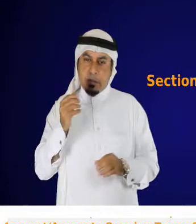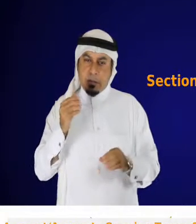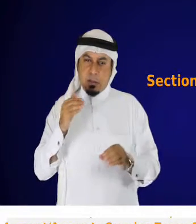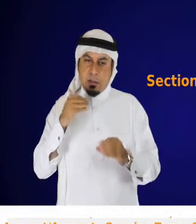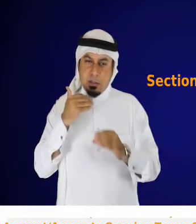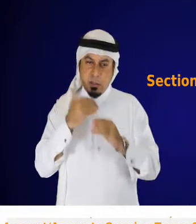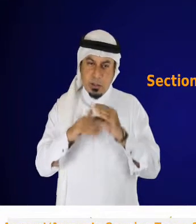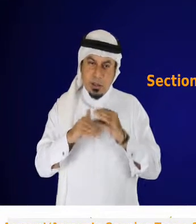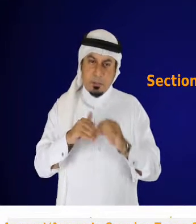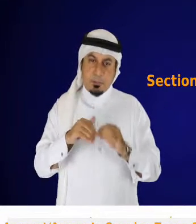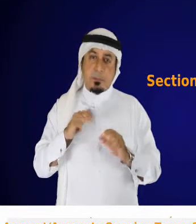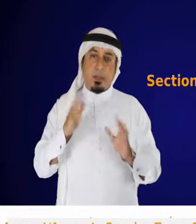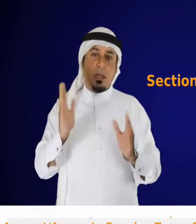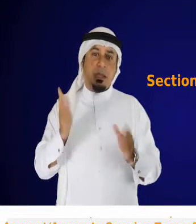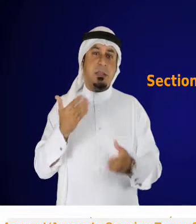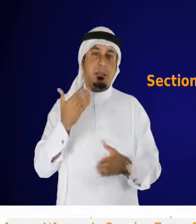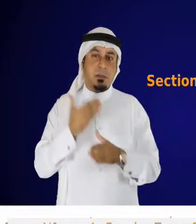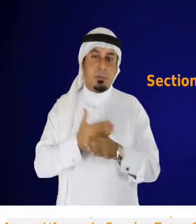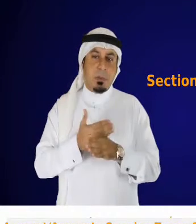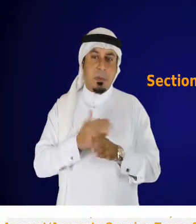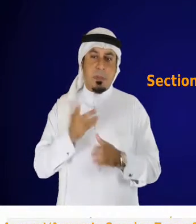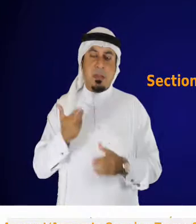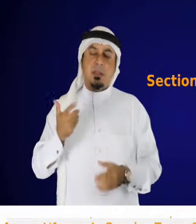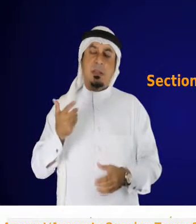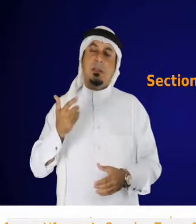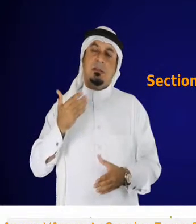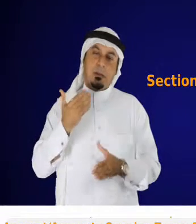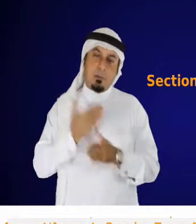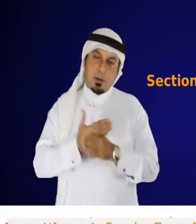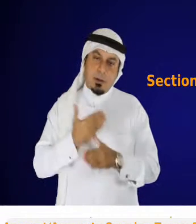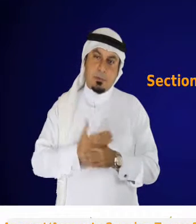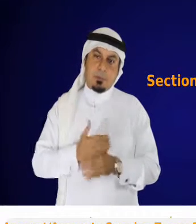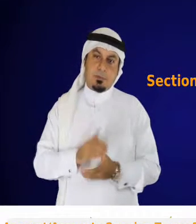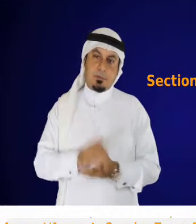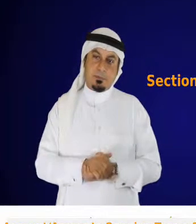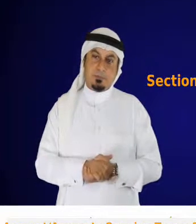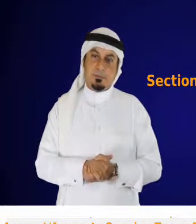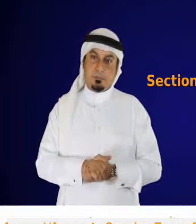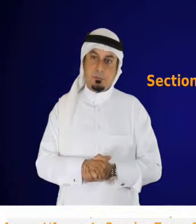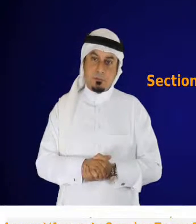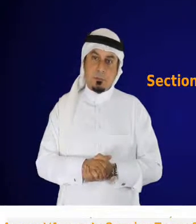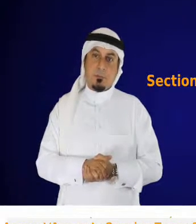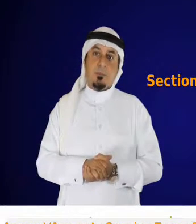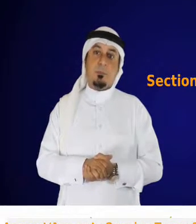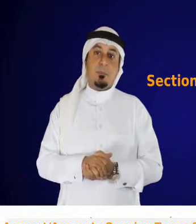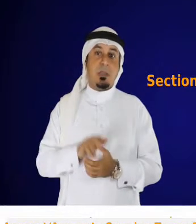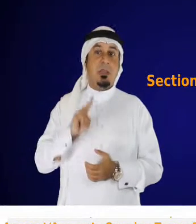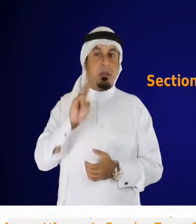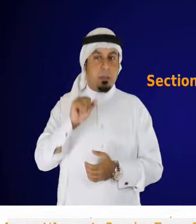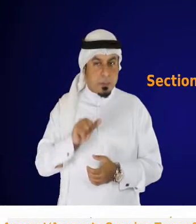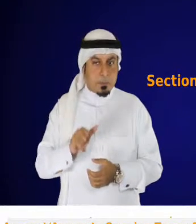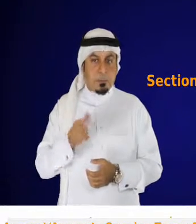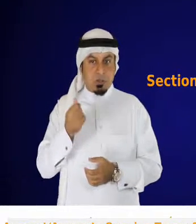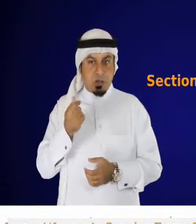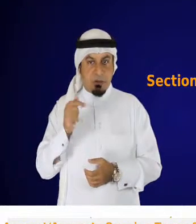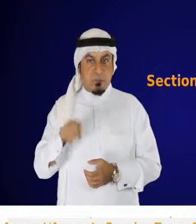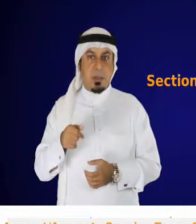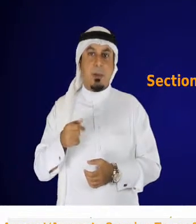of account. 9. If a customer maintains an account with the bank denominated in any currency other than the Qatari riyals,